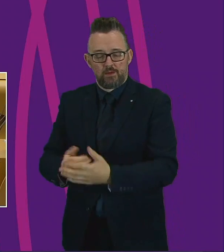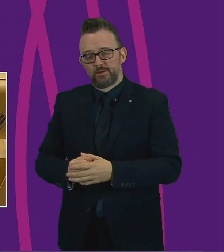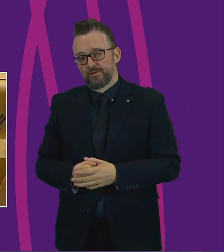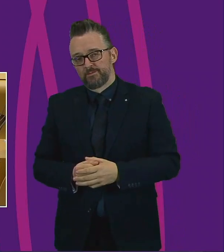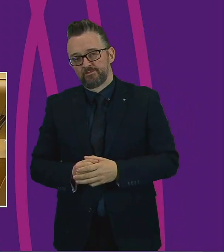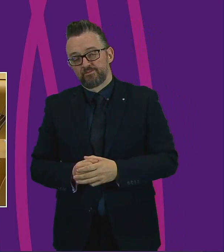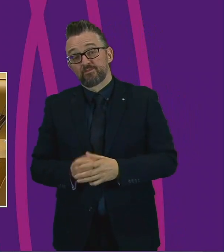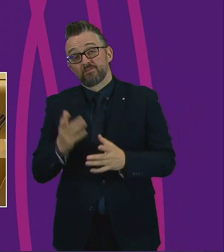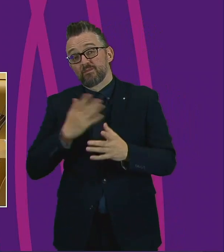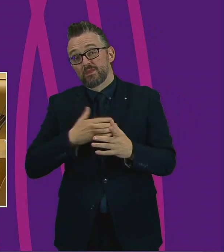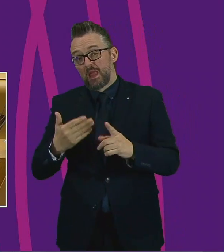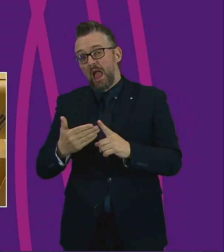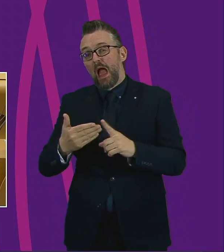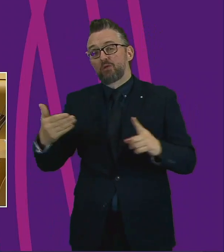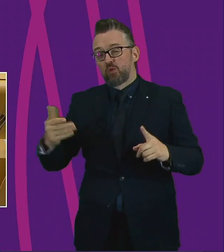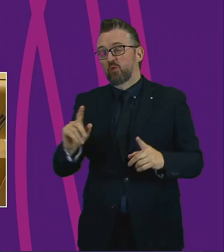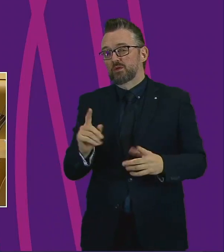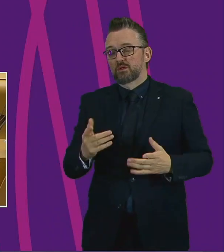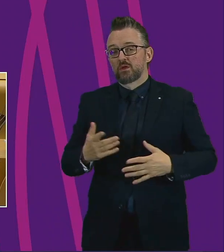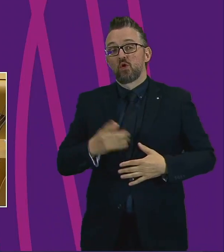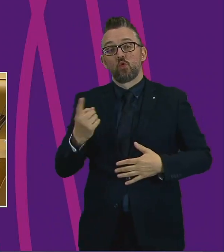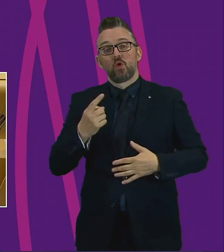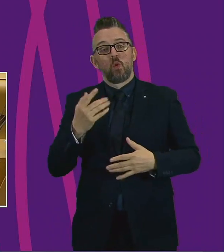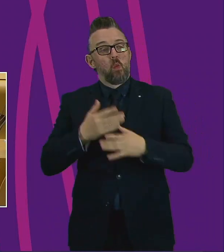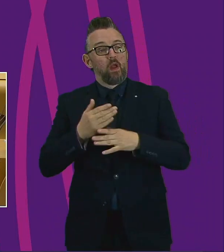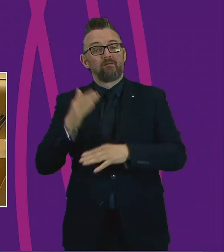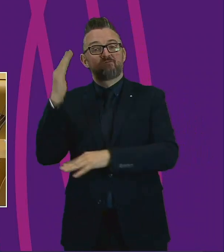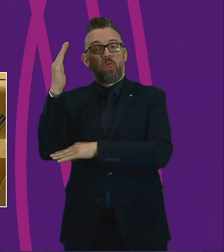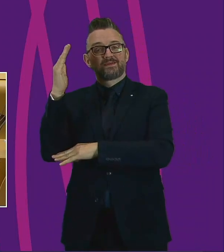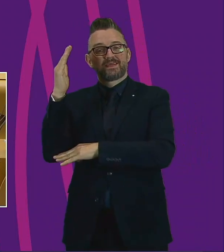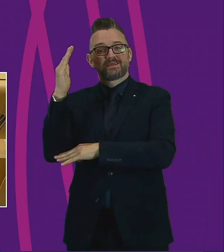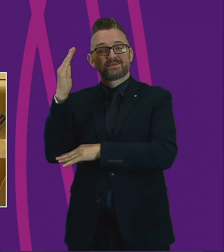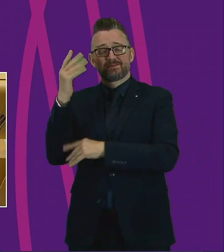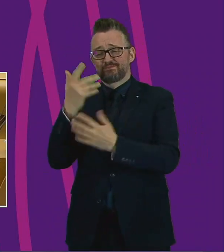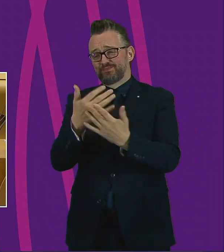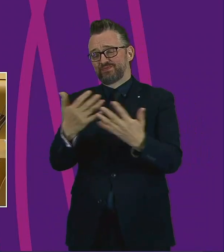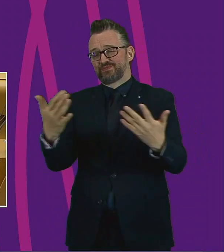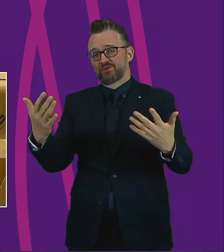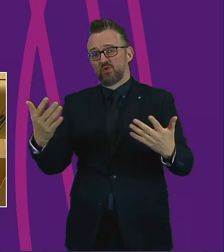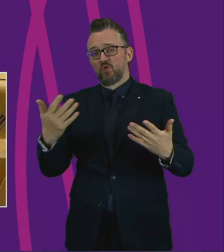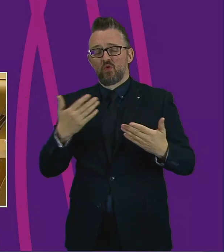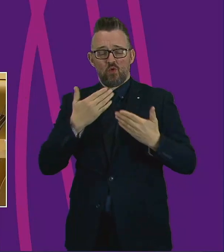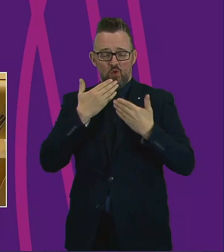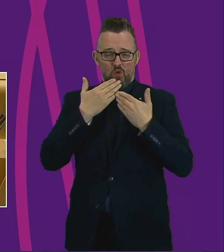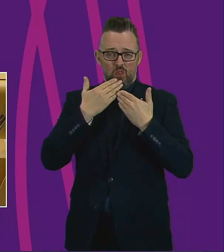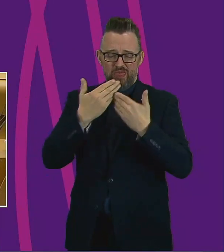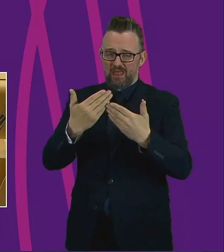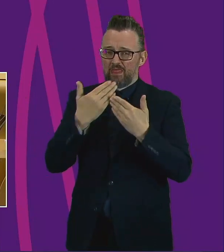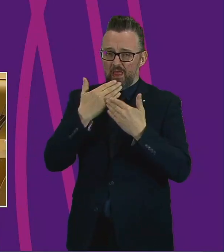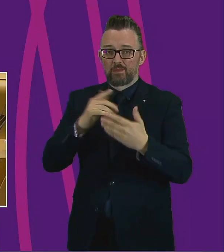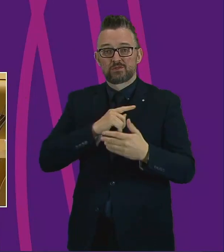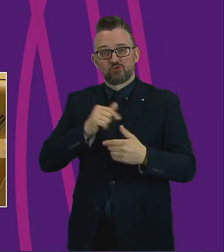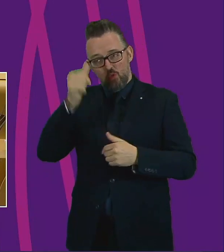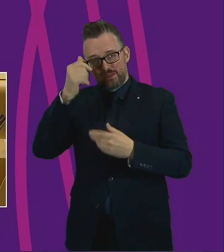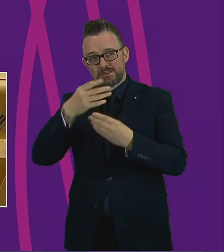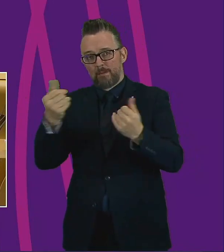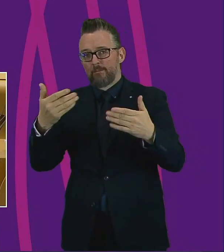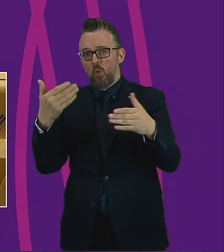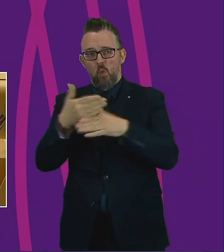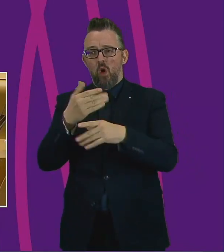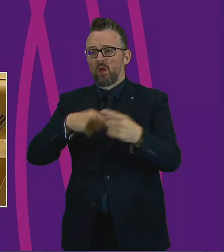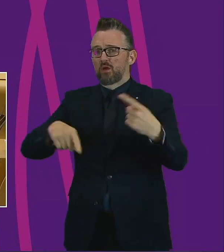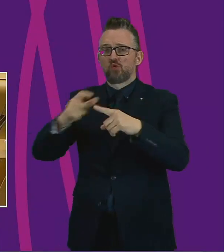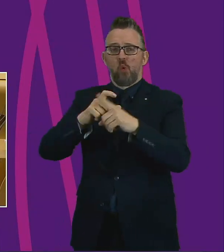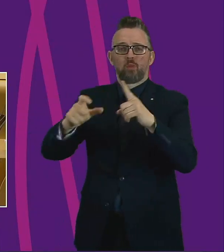acknowledge the amazing contribution of volunteers. There's been a theme of colleague speeches today about the inspiring work we've seen in our